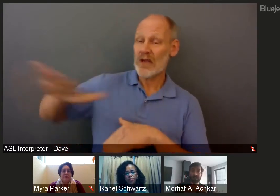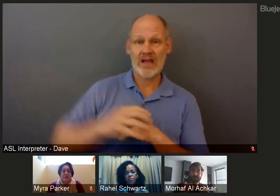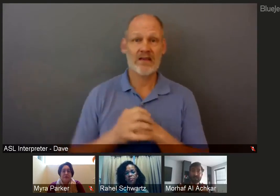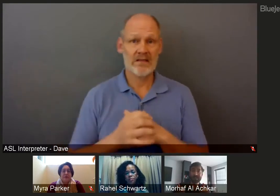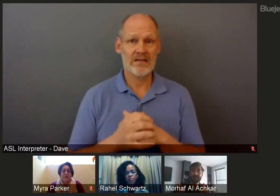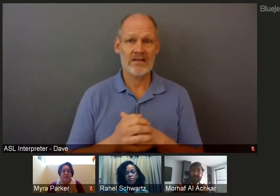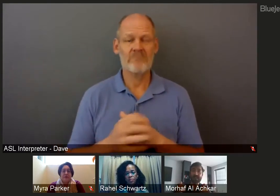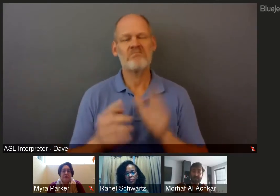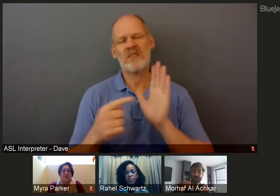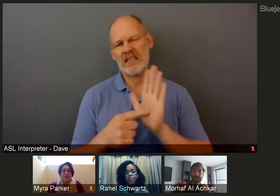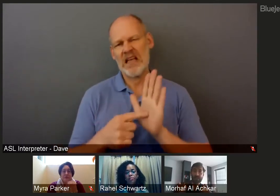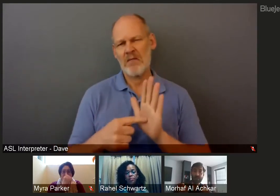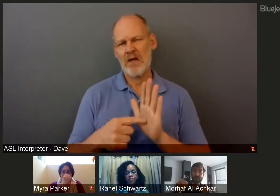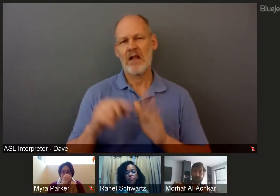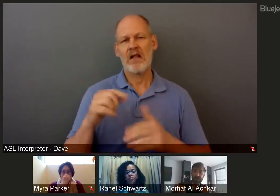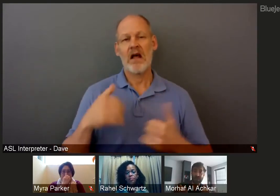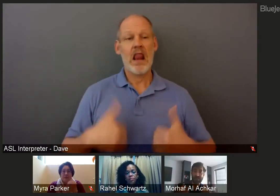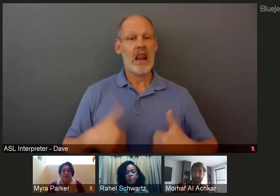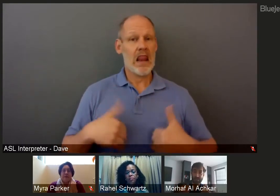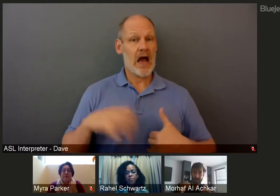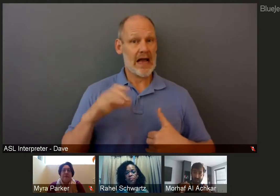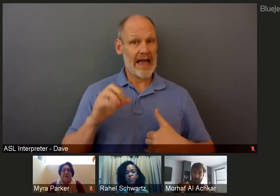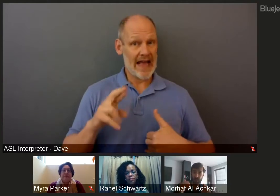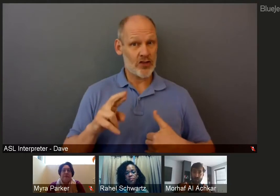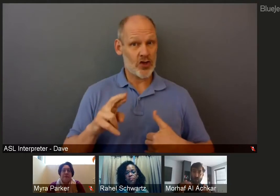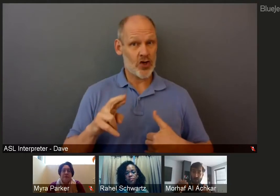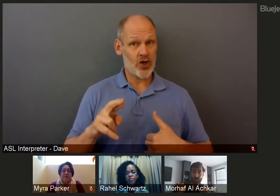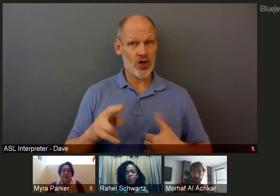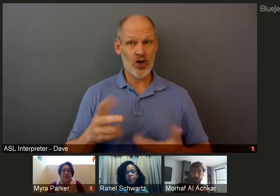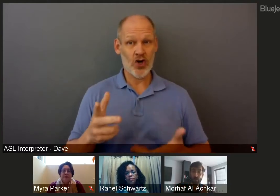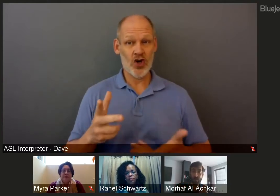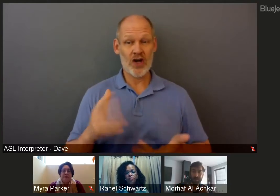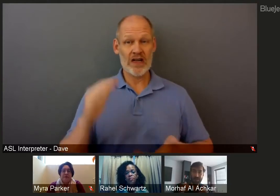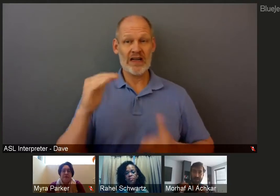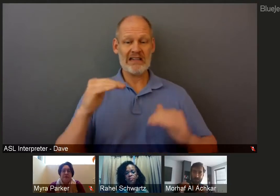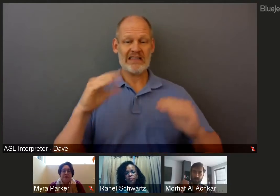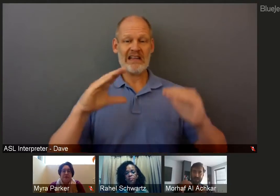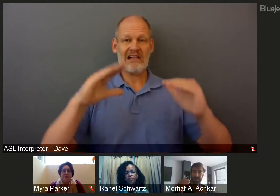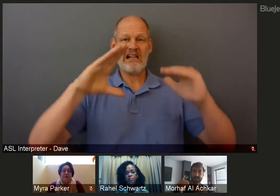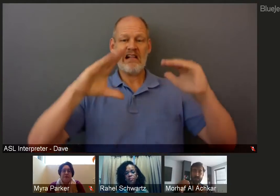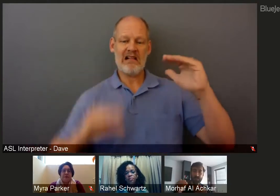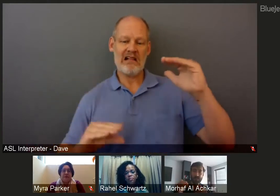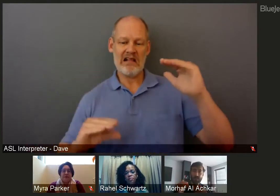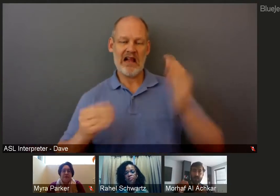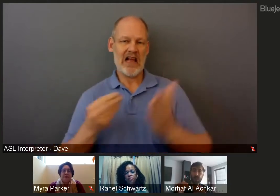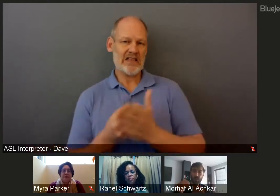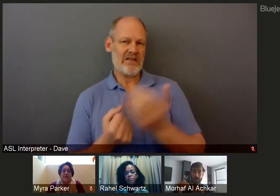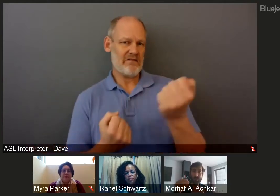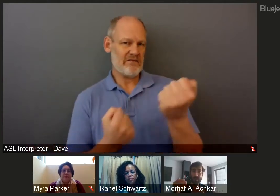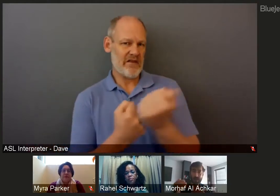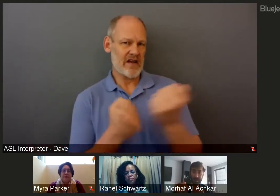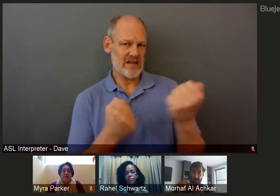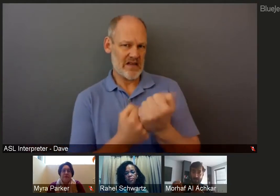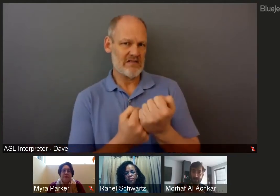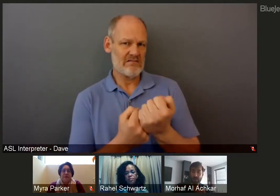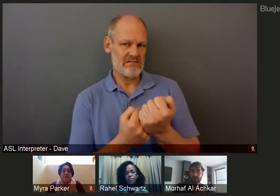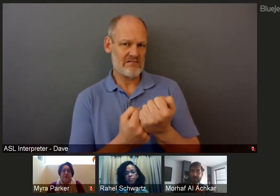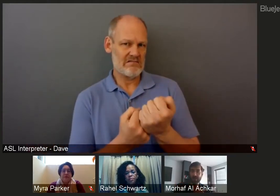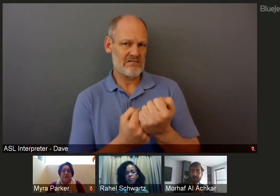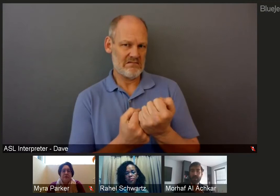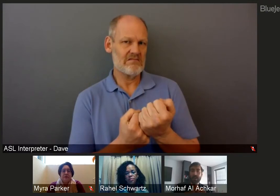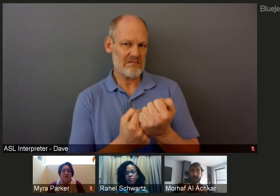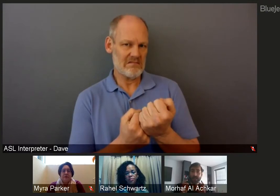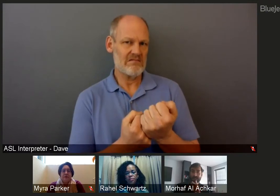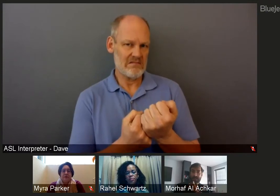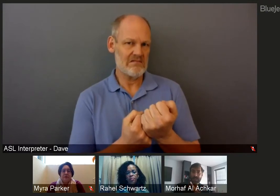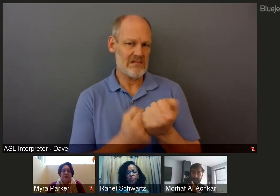been underfunded compared to other cancers that are more appealing and more easier for people to empathize with the people who